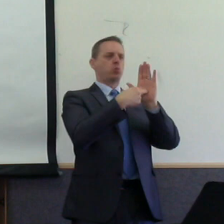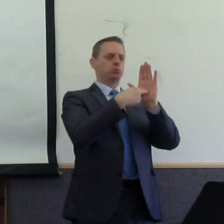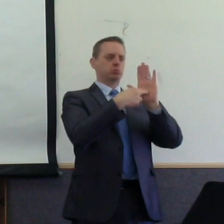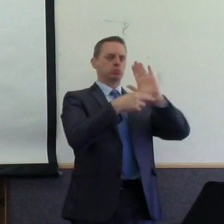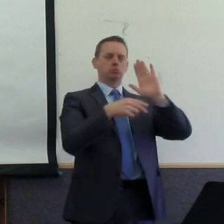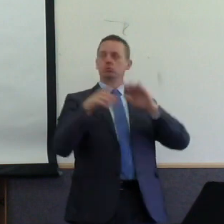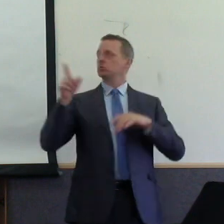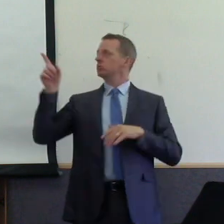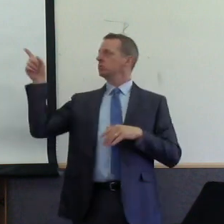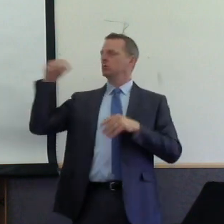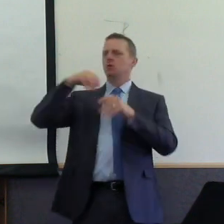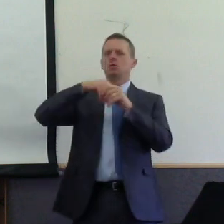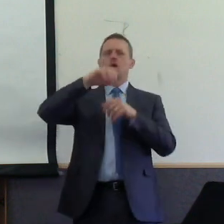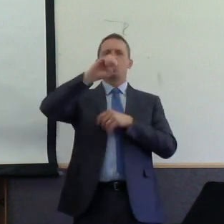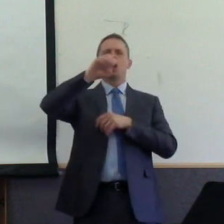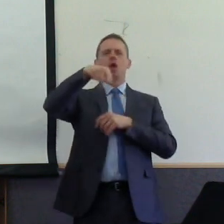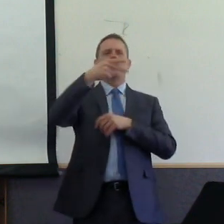we're going to look at the wise role.